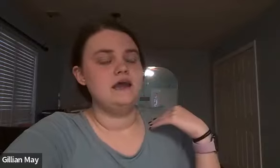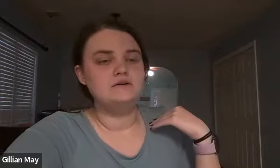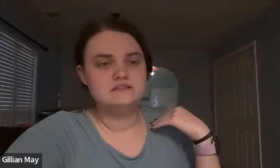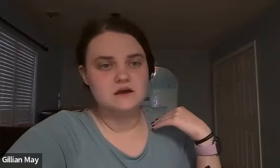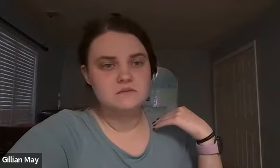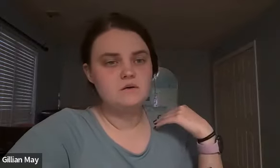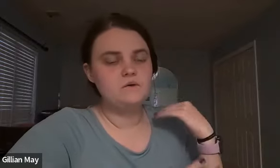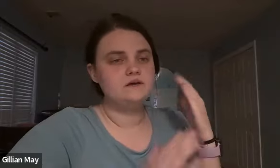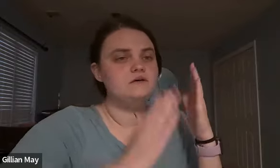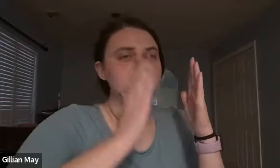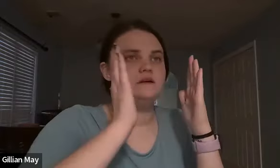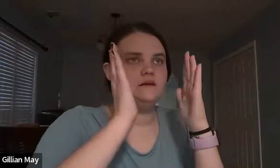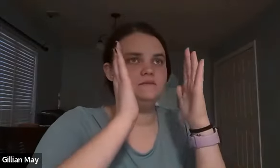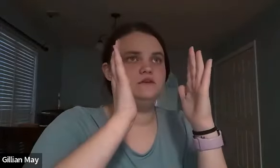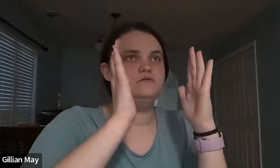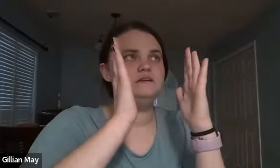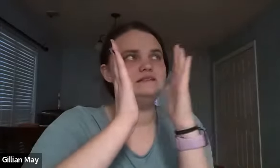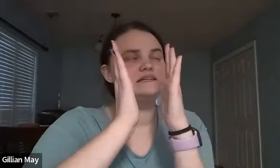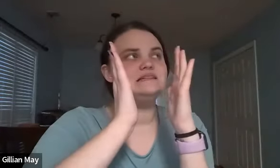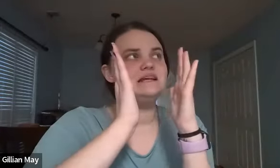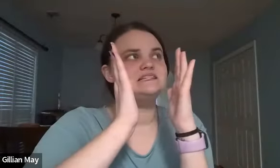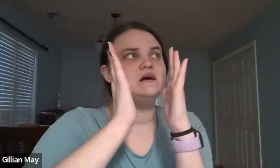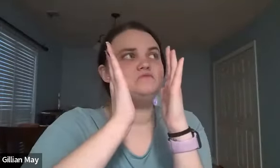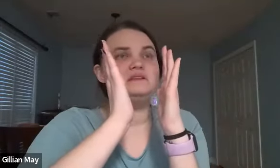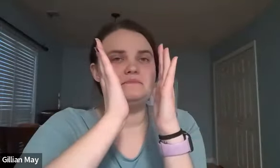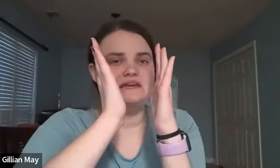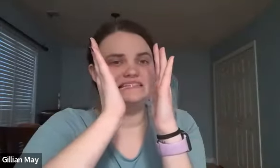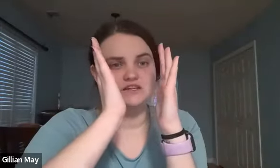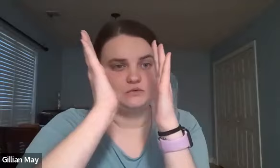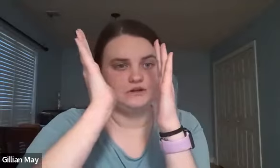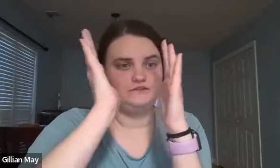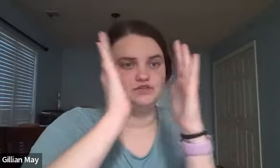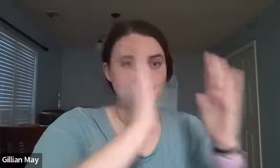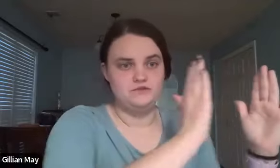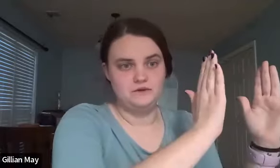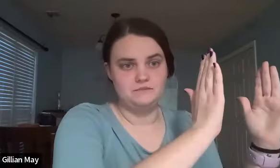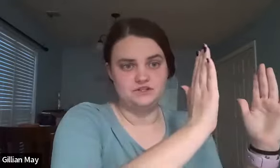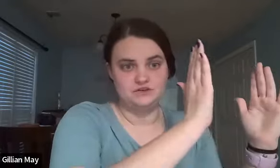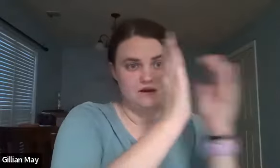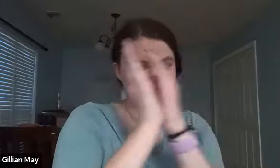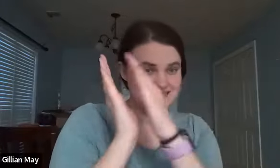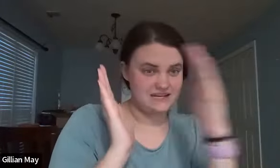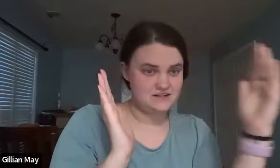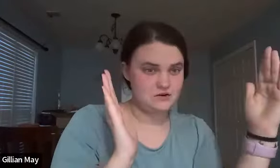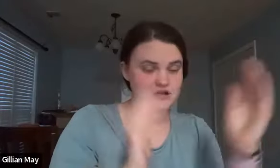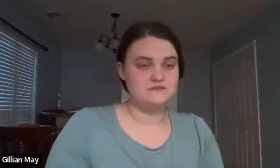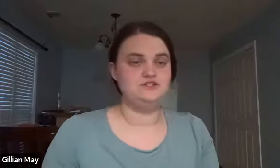Now, some will keep you, it's not really the biggest end of the world if you don't move your numbers across, like slide it across. If you just